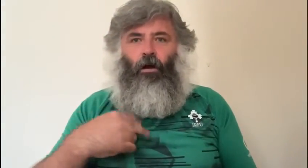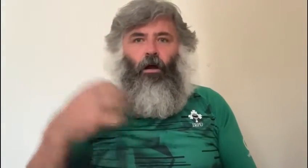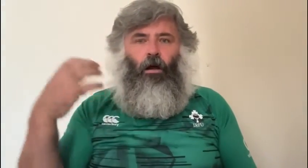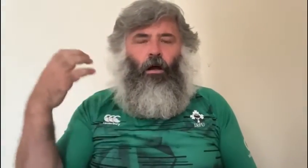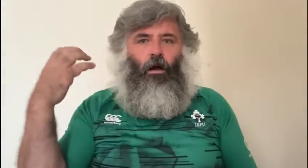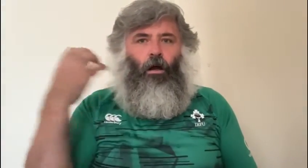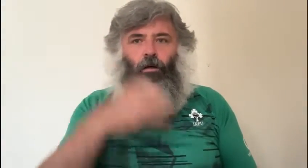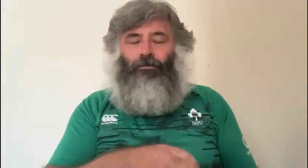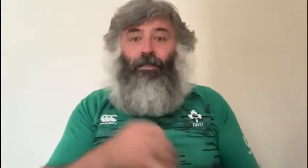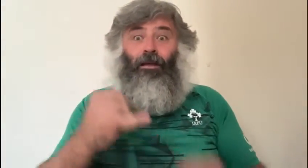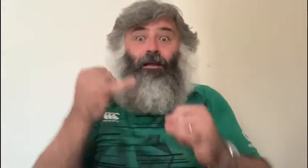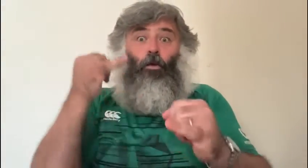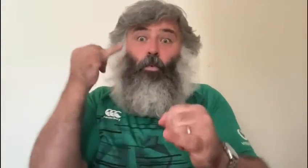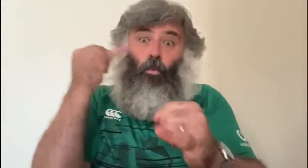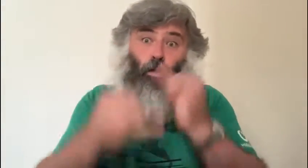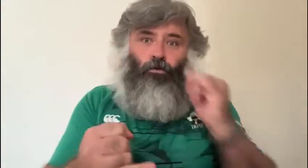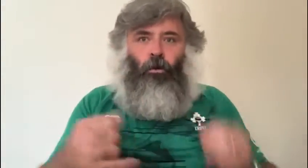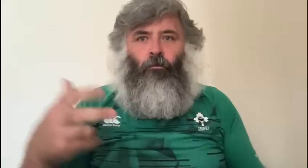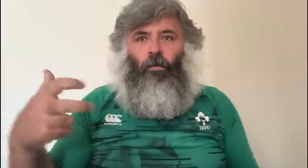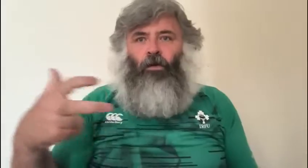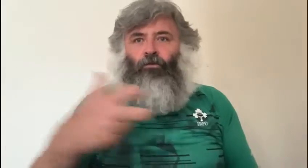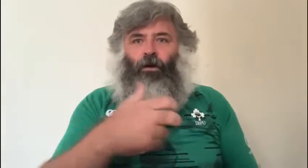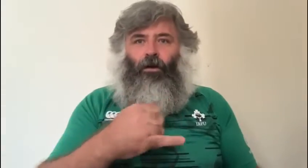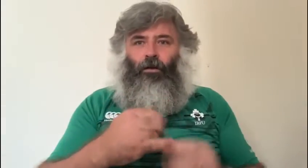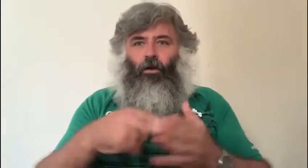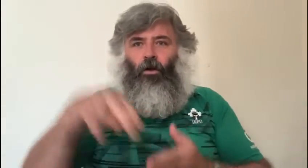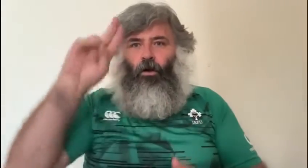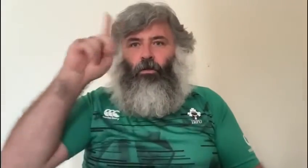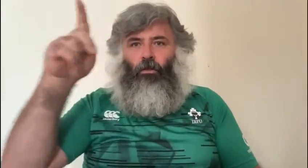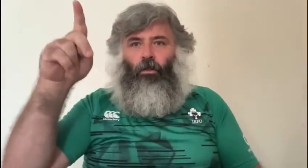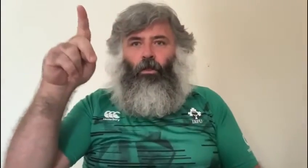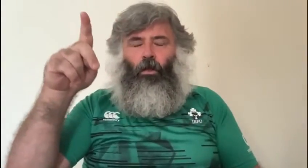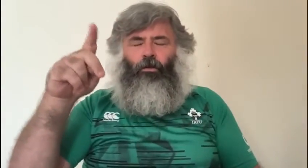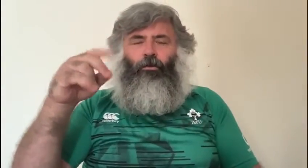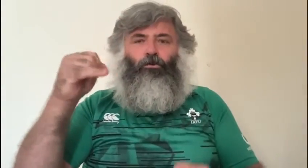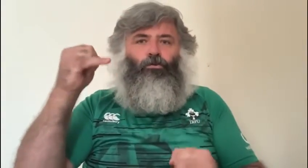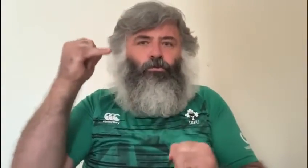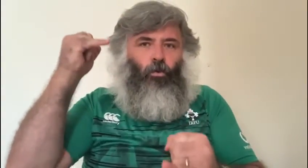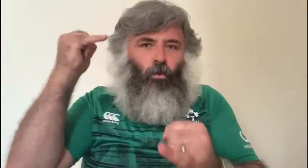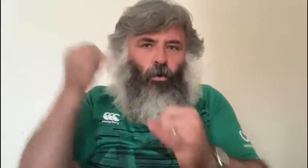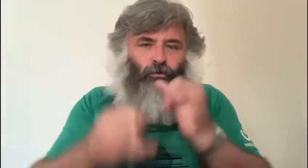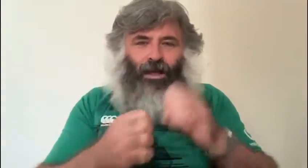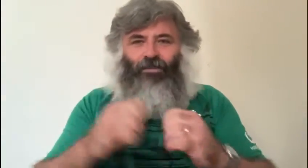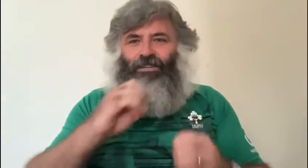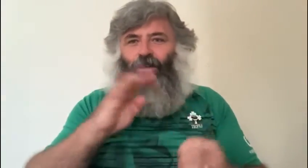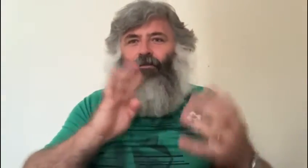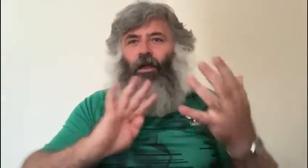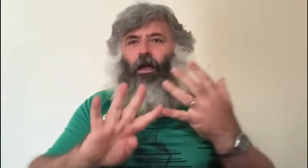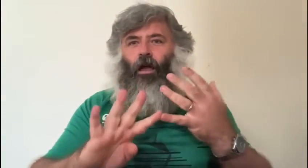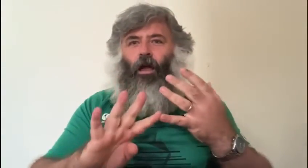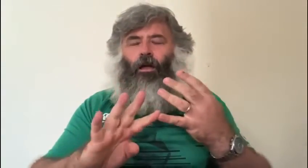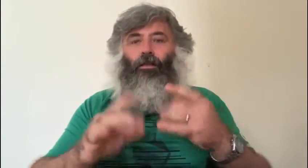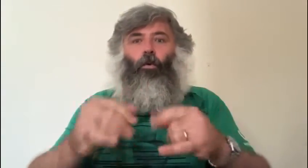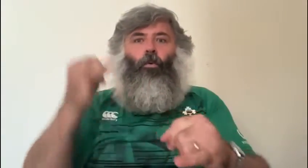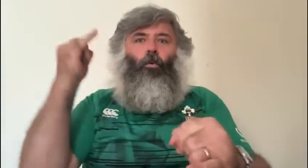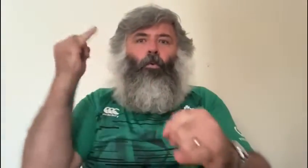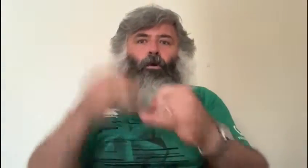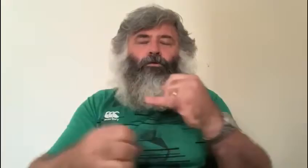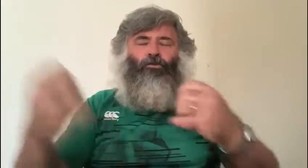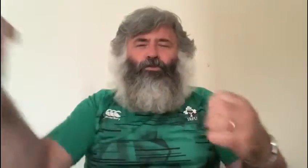to July, it has been really hot. And it's the worst at the park run. Every Saturday,